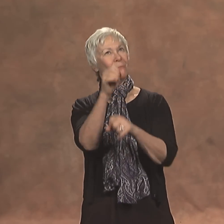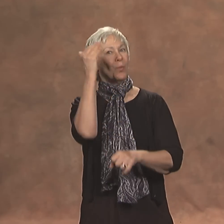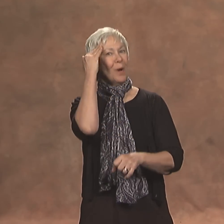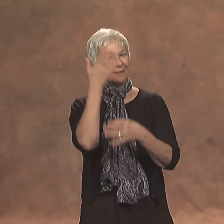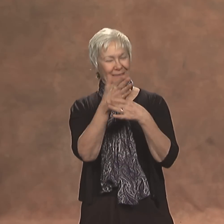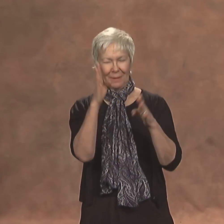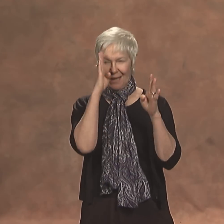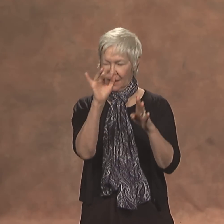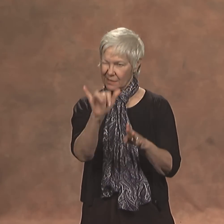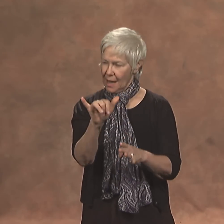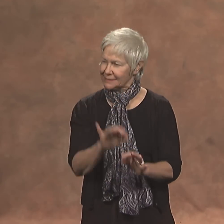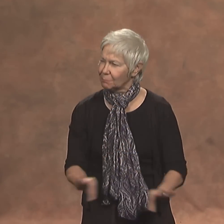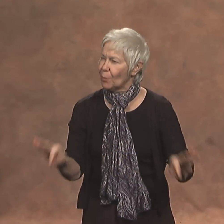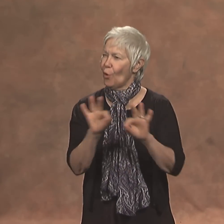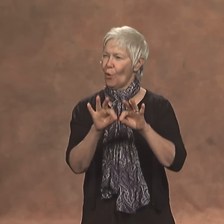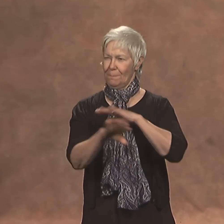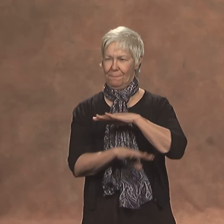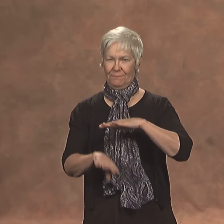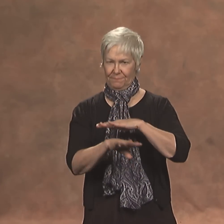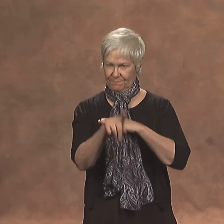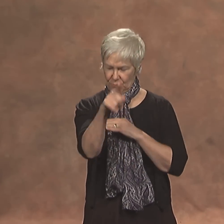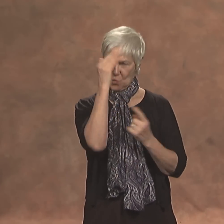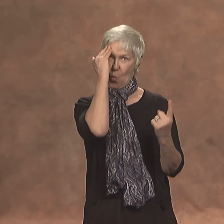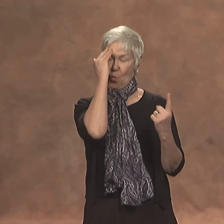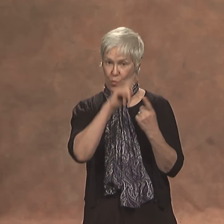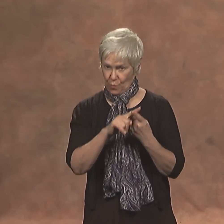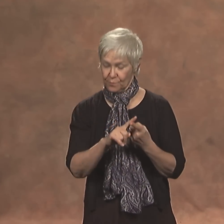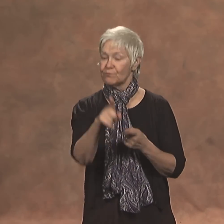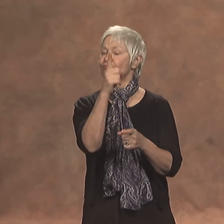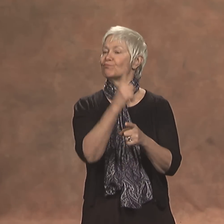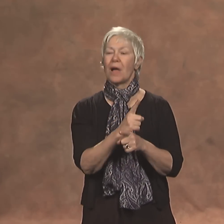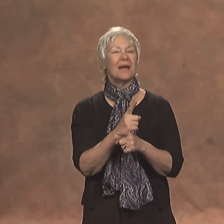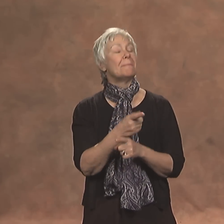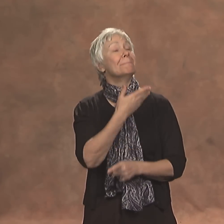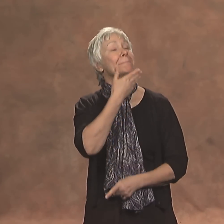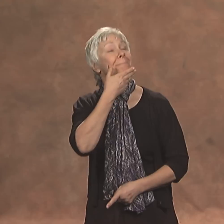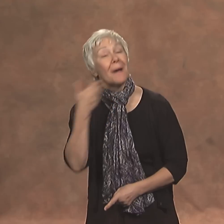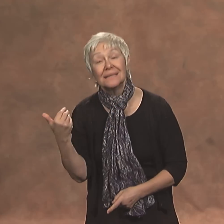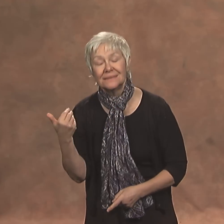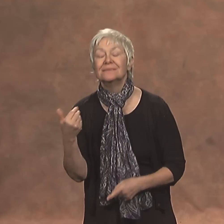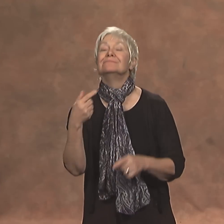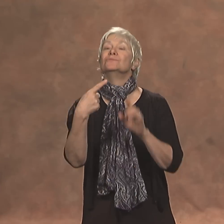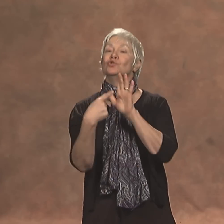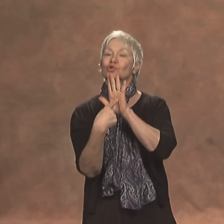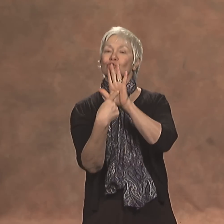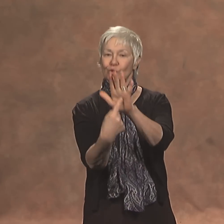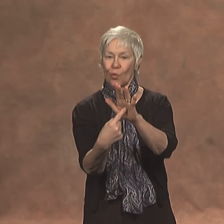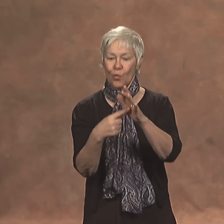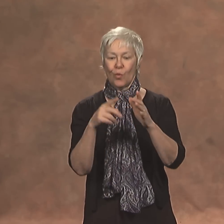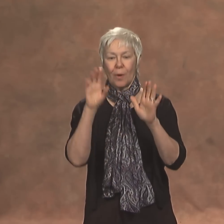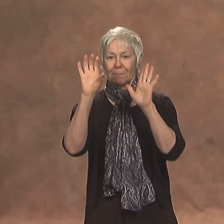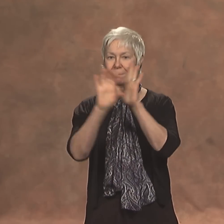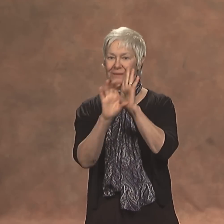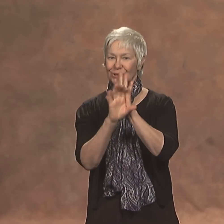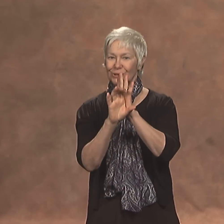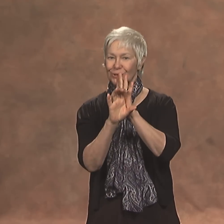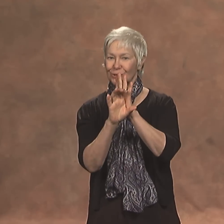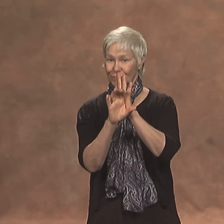That's a great question, and certainly that is a piece to split attention and could cause split attention. I think it